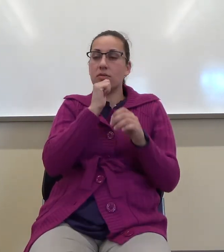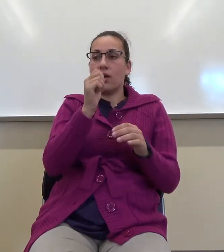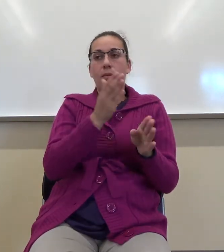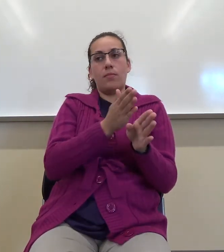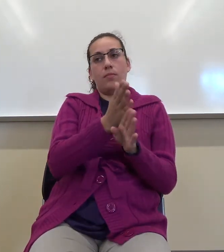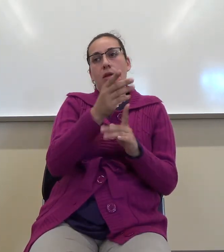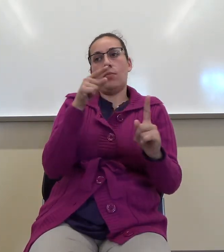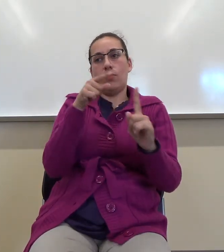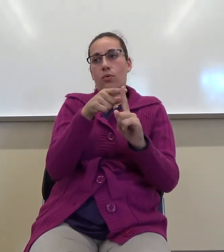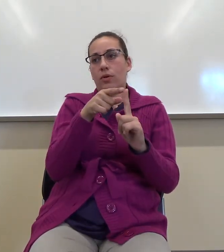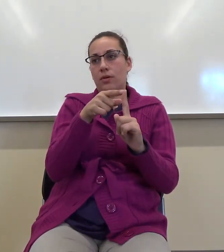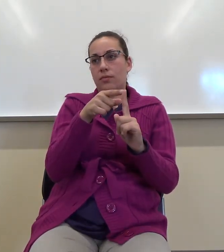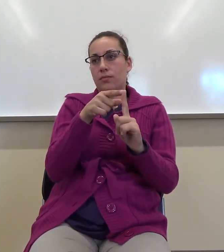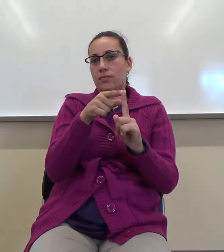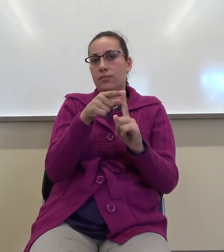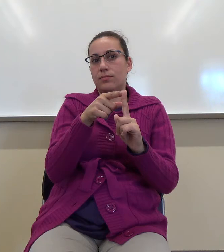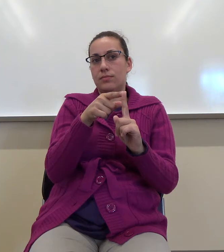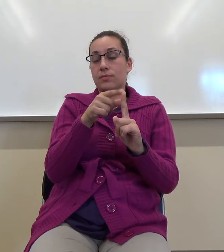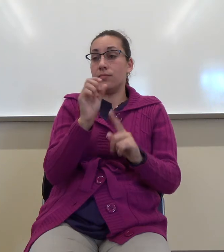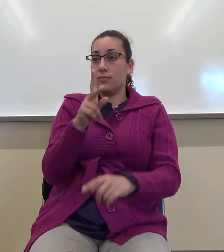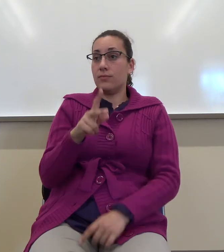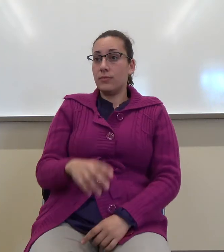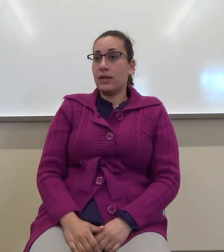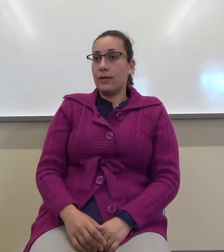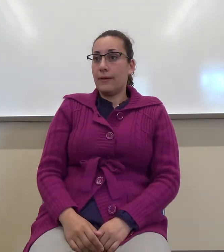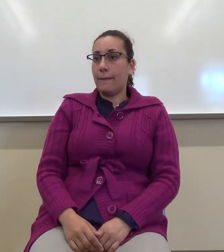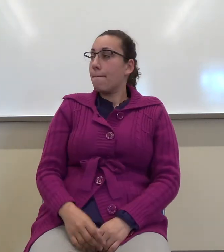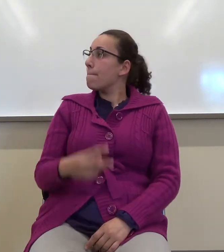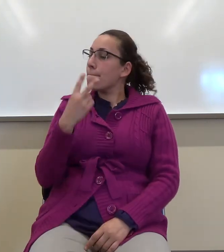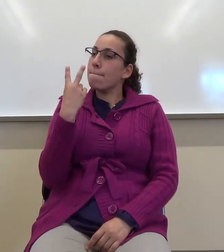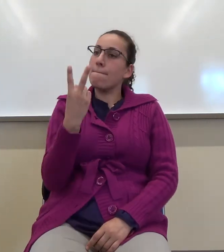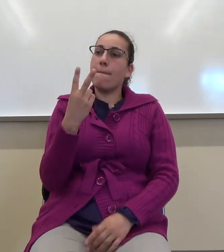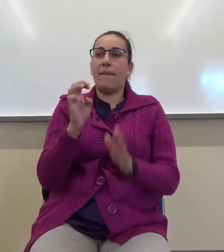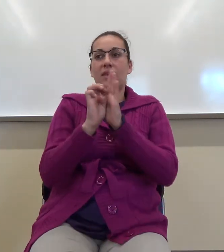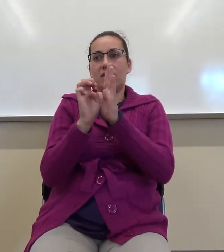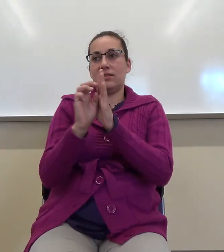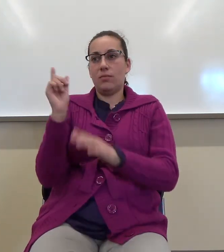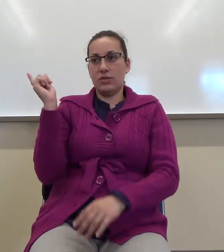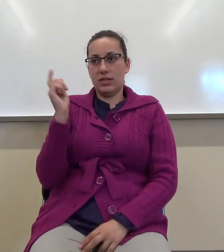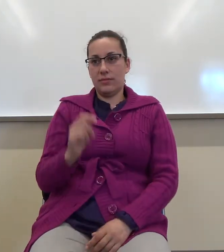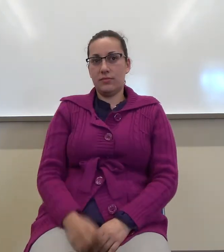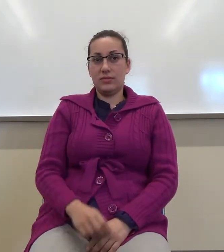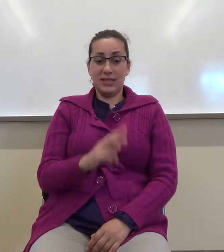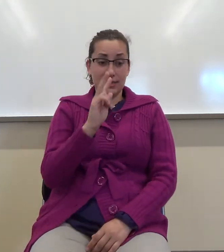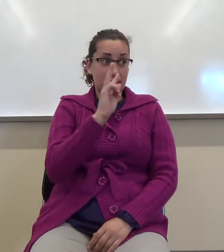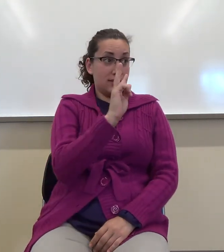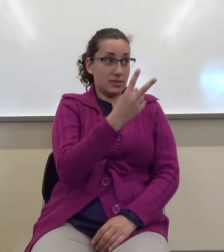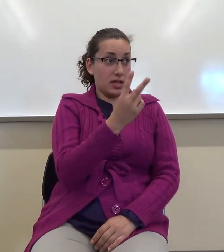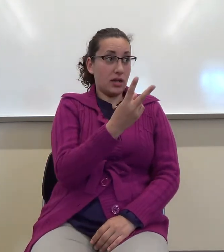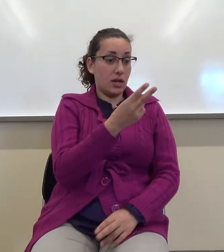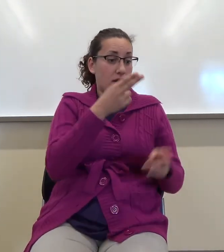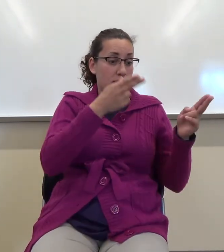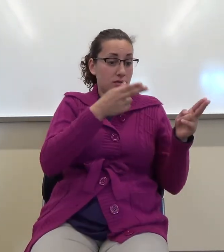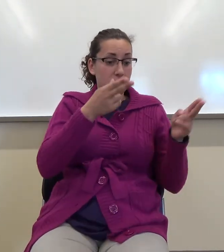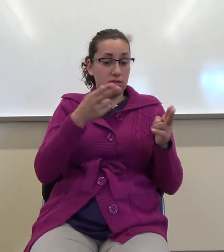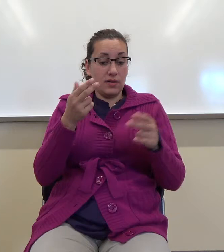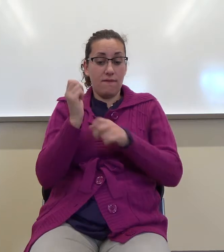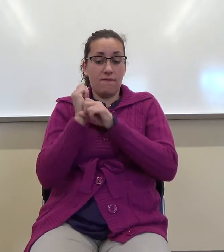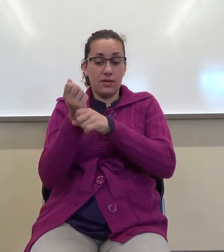two examples, okay? The second one, hunting or fishing without controls. Okay, so over